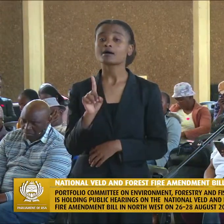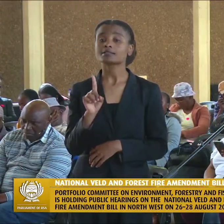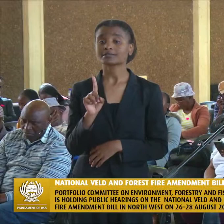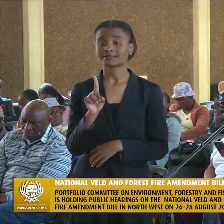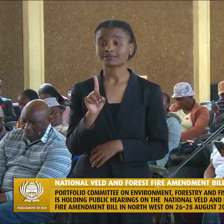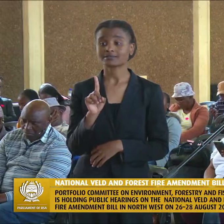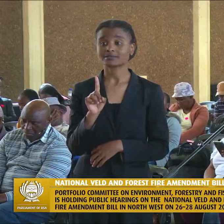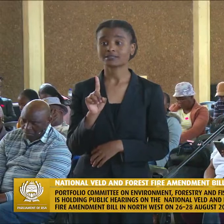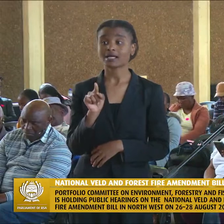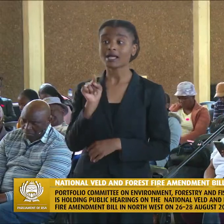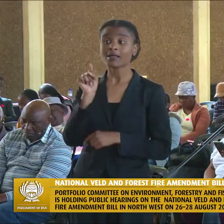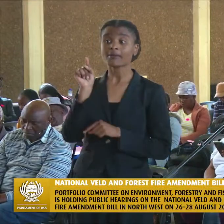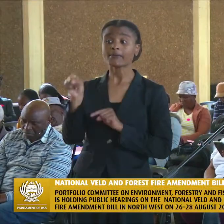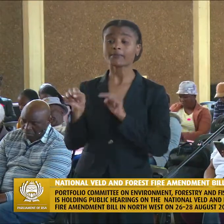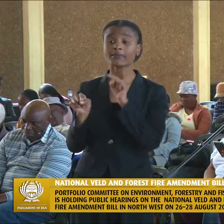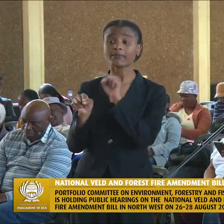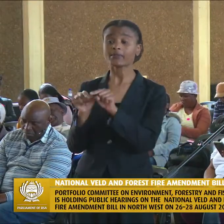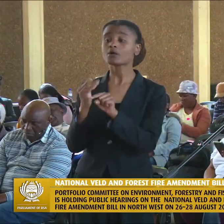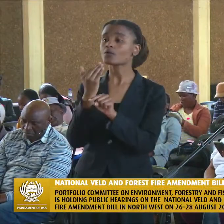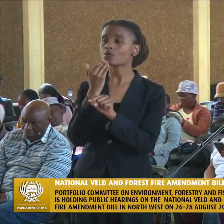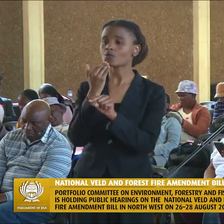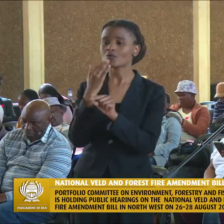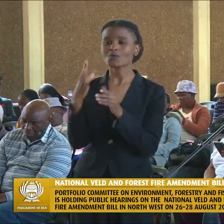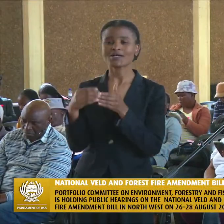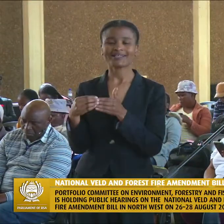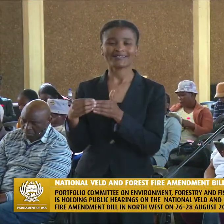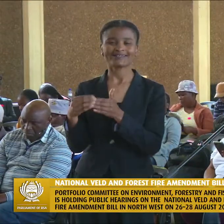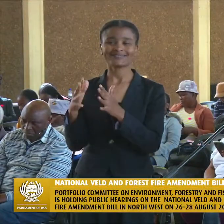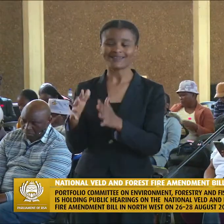we are going to blame our leaders